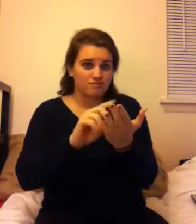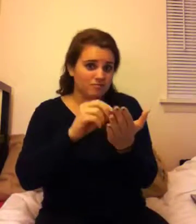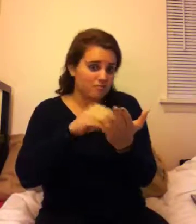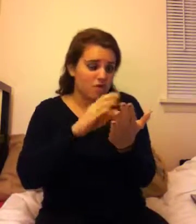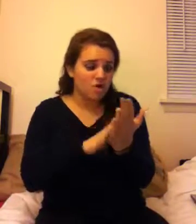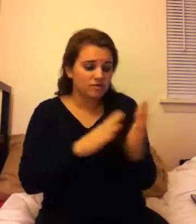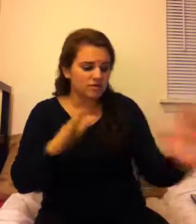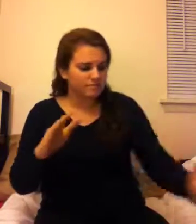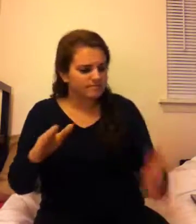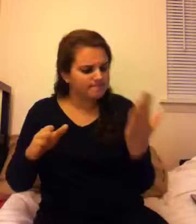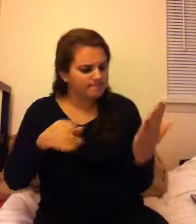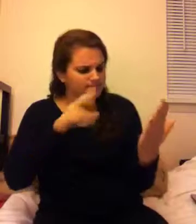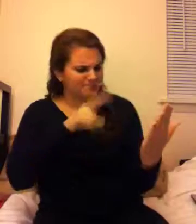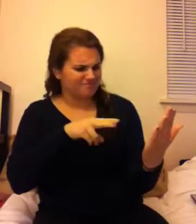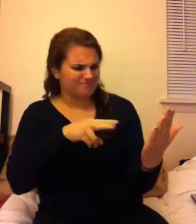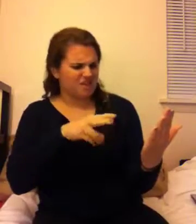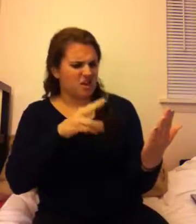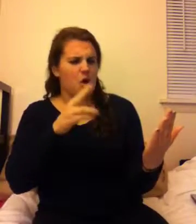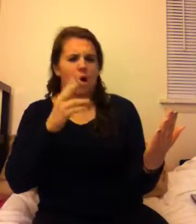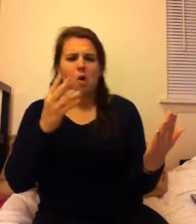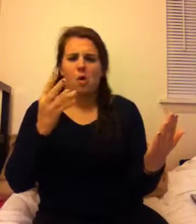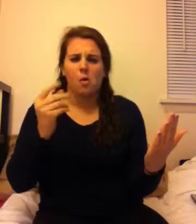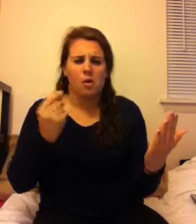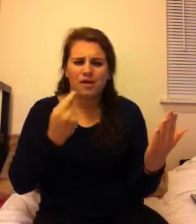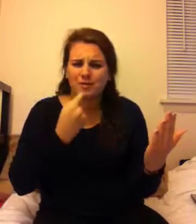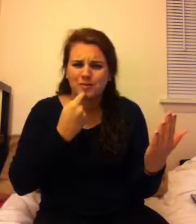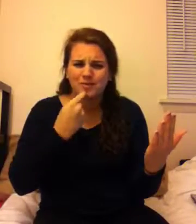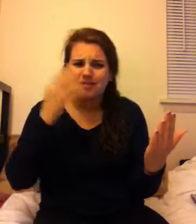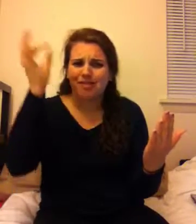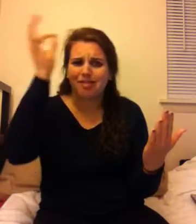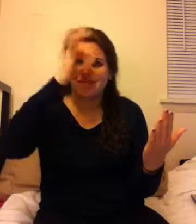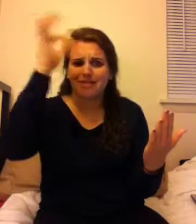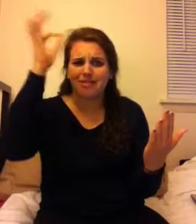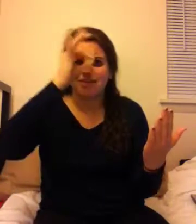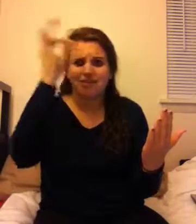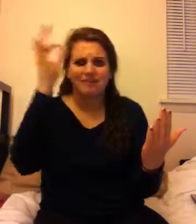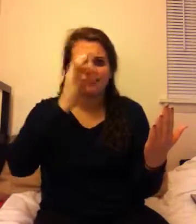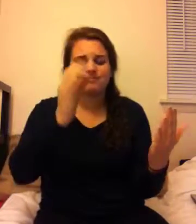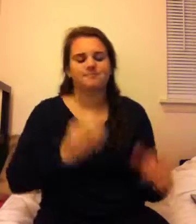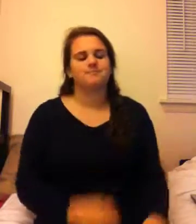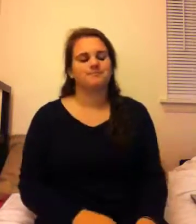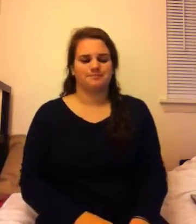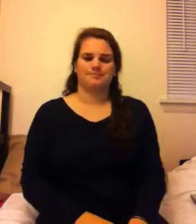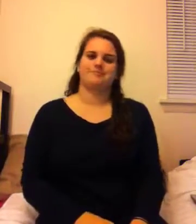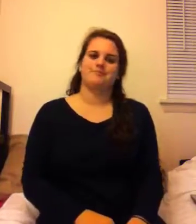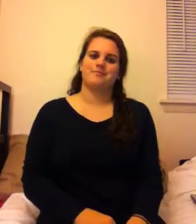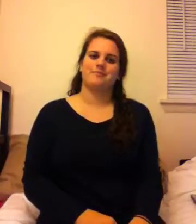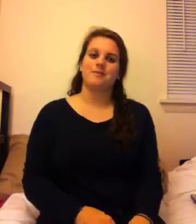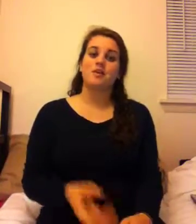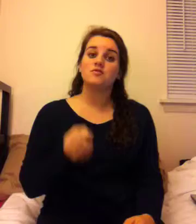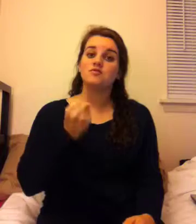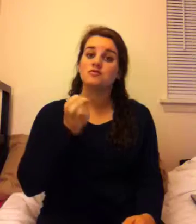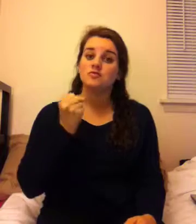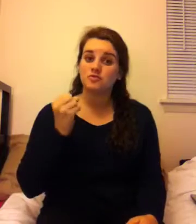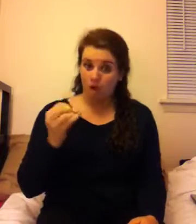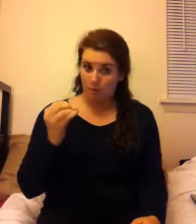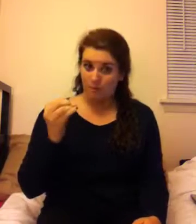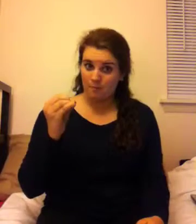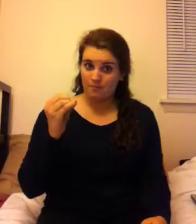no idea of what you were trying to say. So, when taking notes for other people,